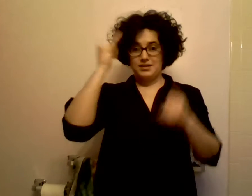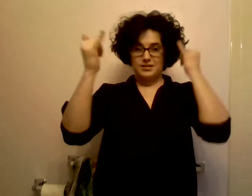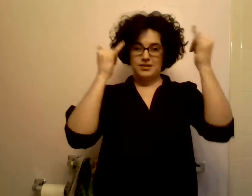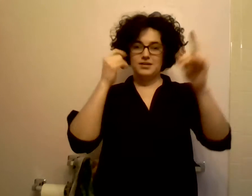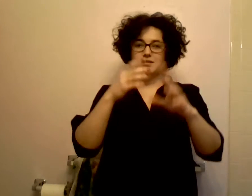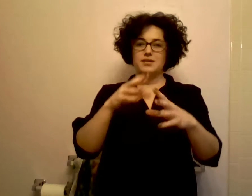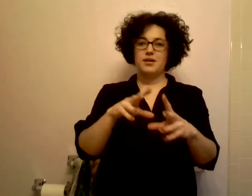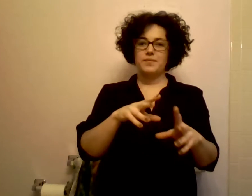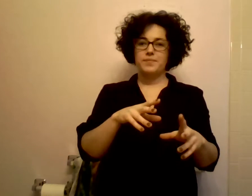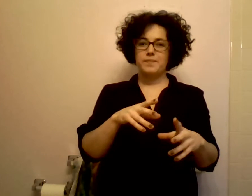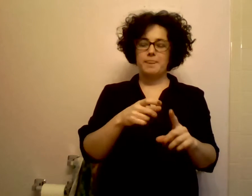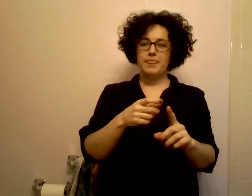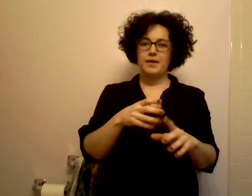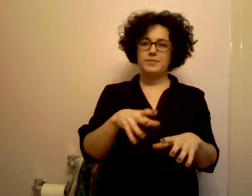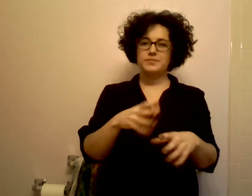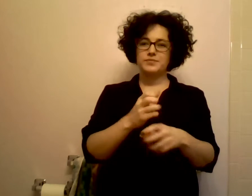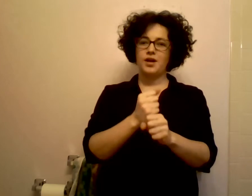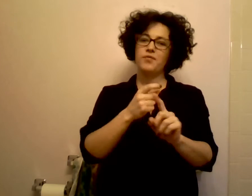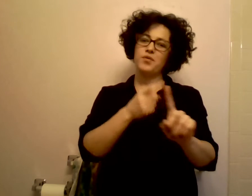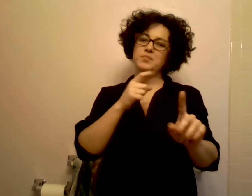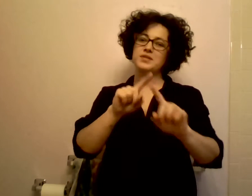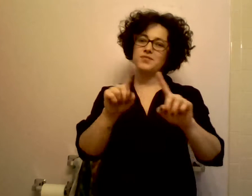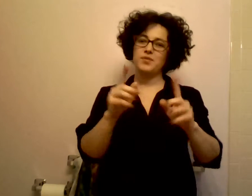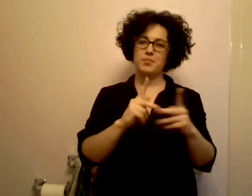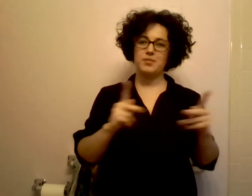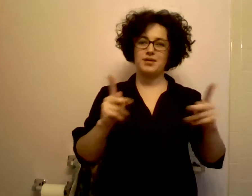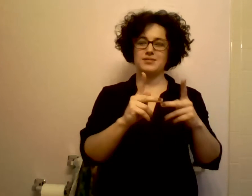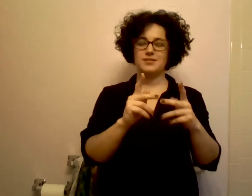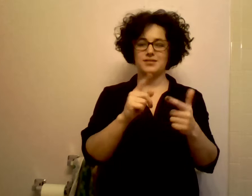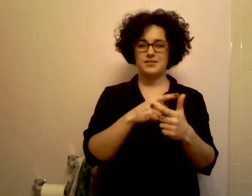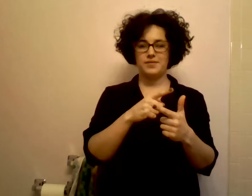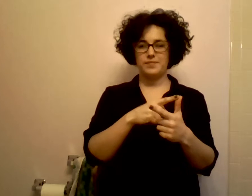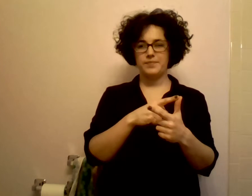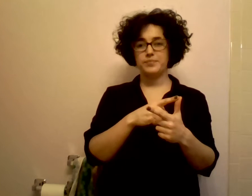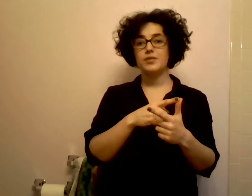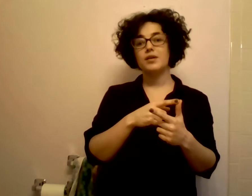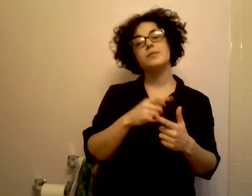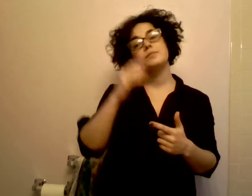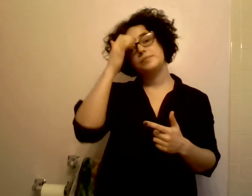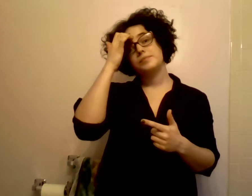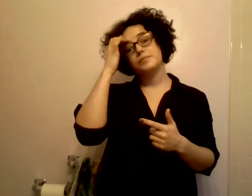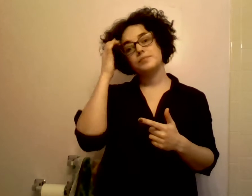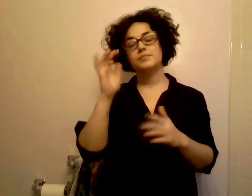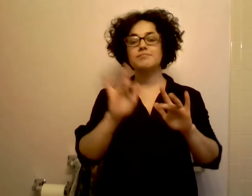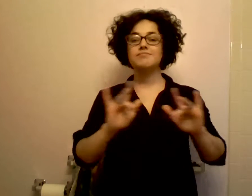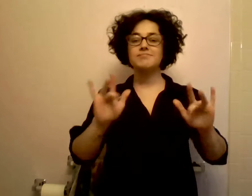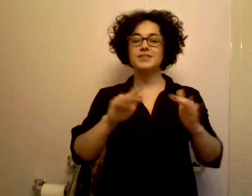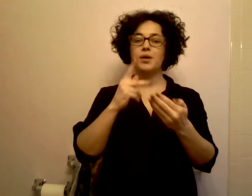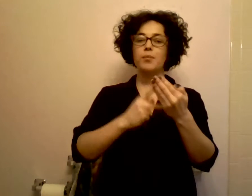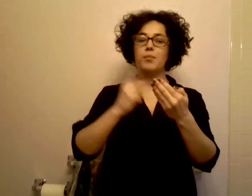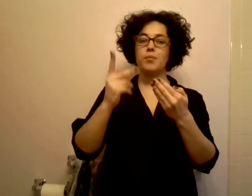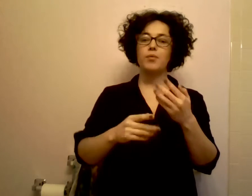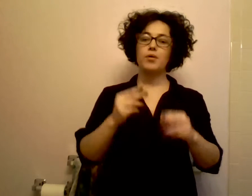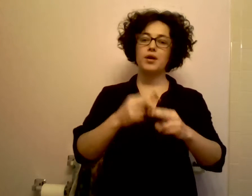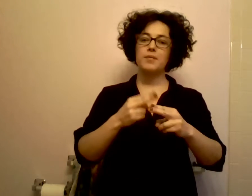to formulate this presentation, which I highly recommend, include an audio program entitled Freedom from